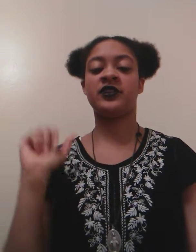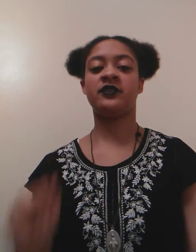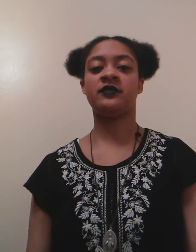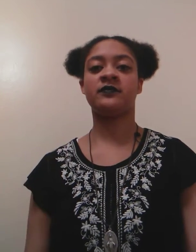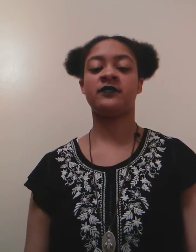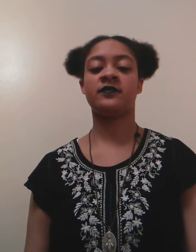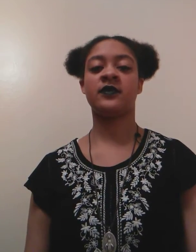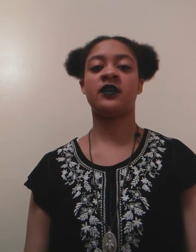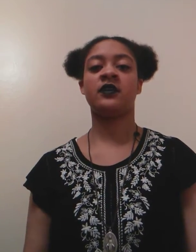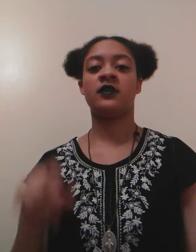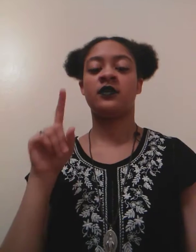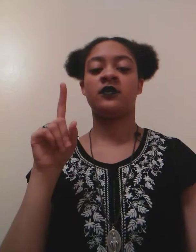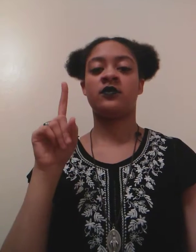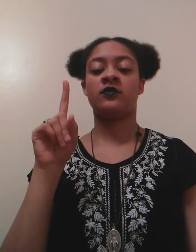trillion,